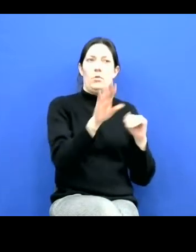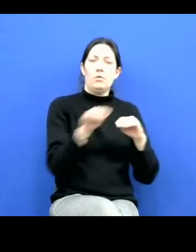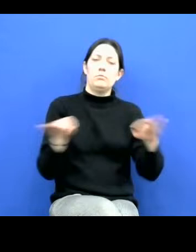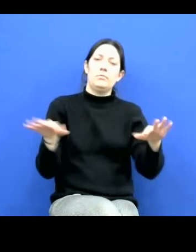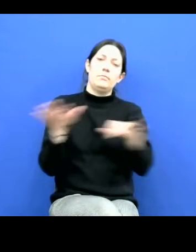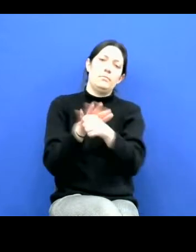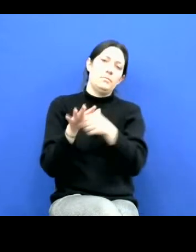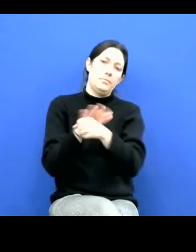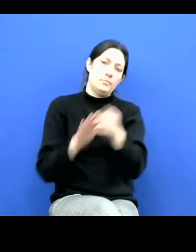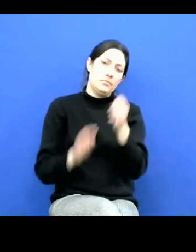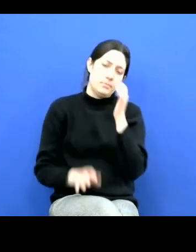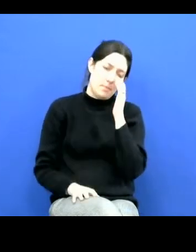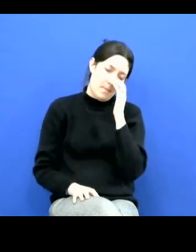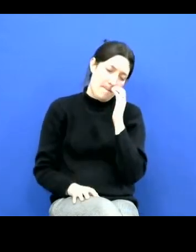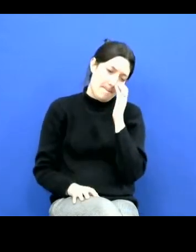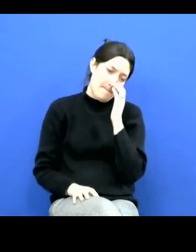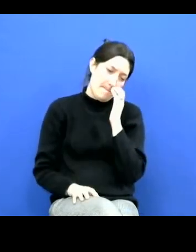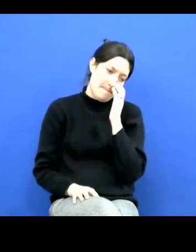But